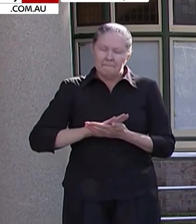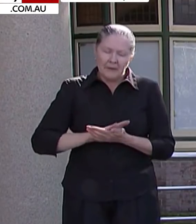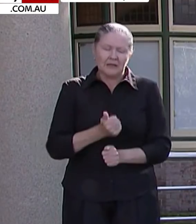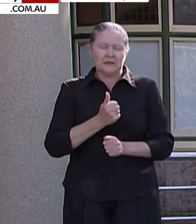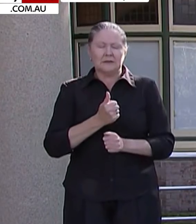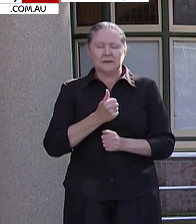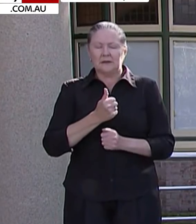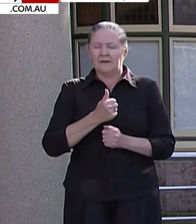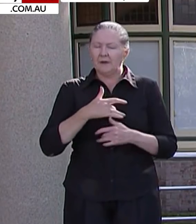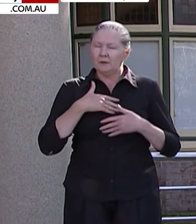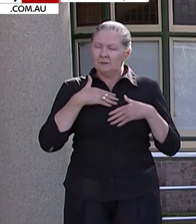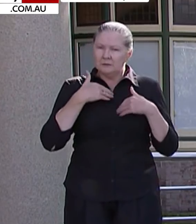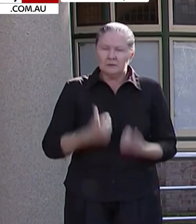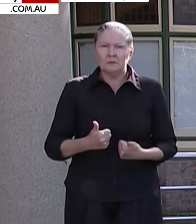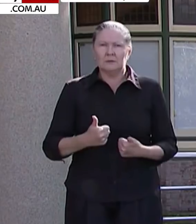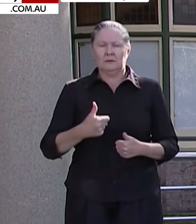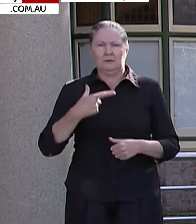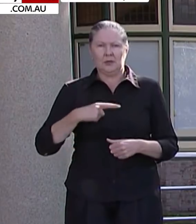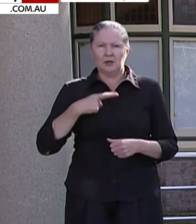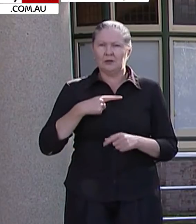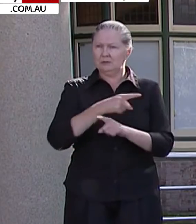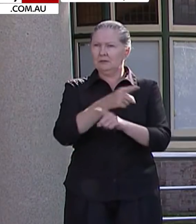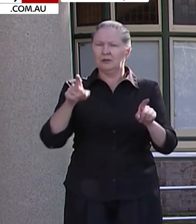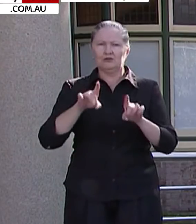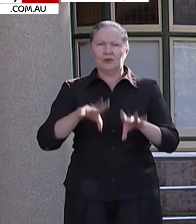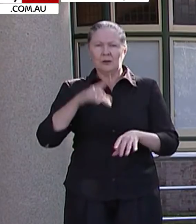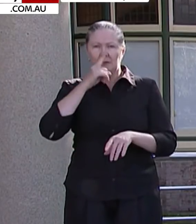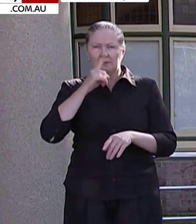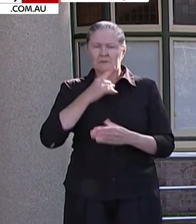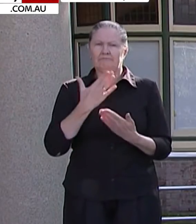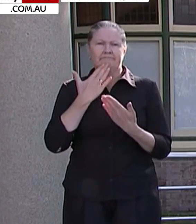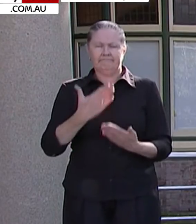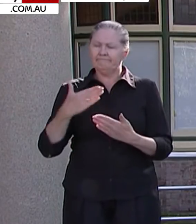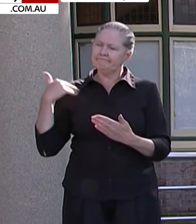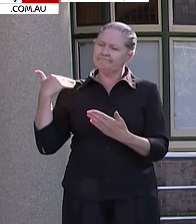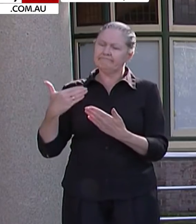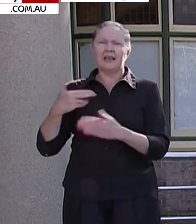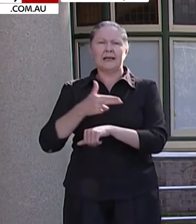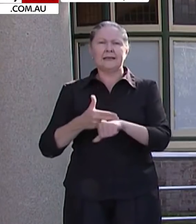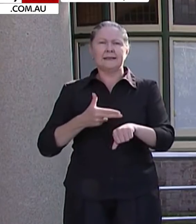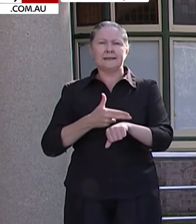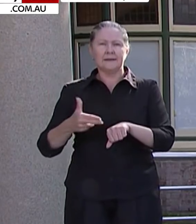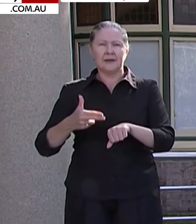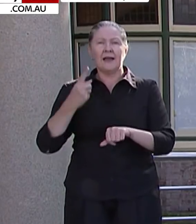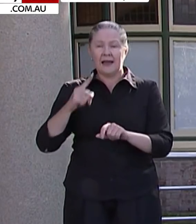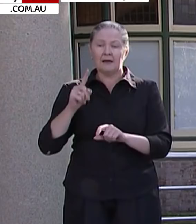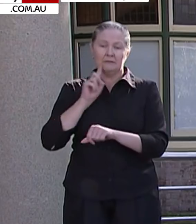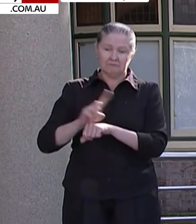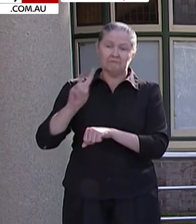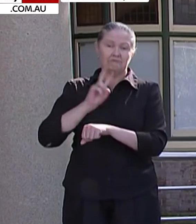and more heartened by the work of Australians over the Easter weekend and in the weeks